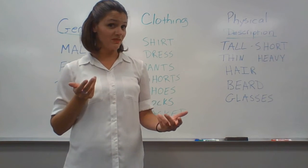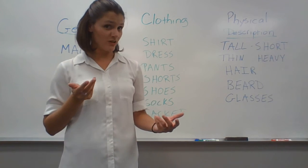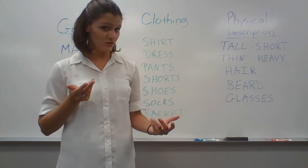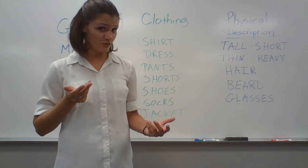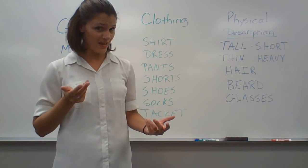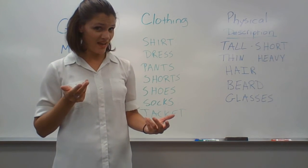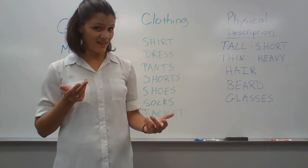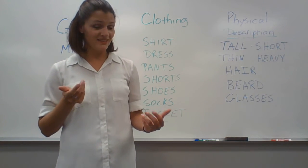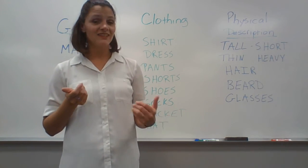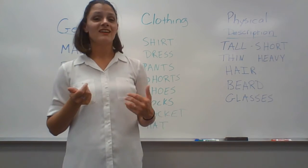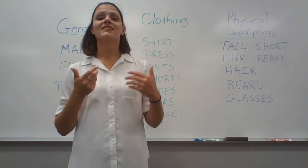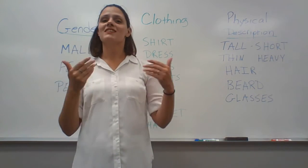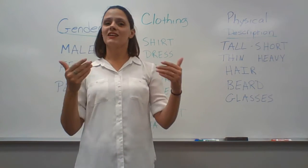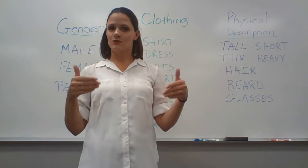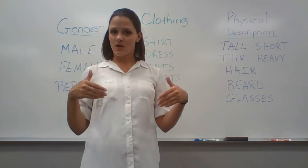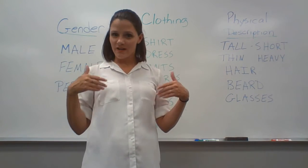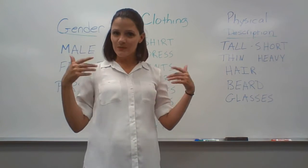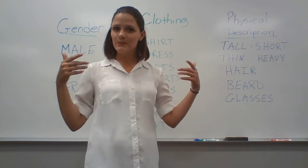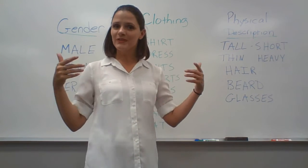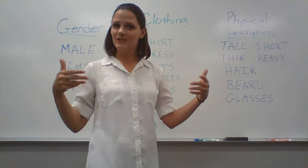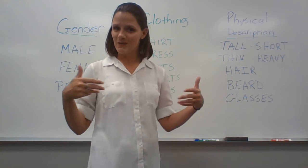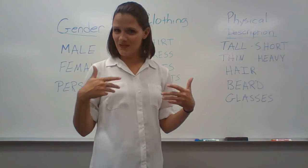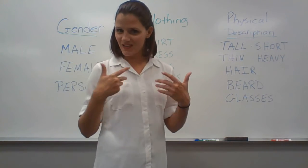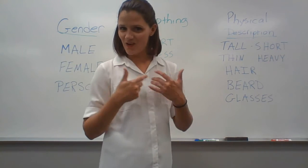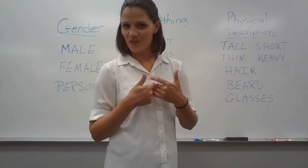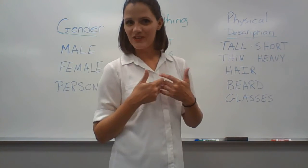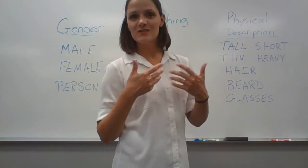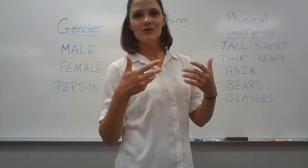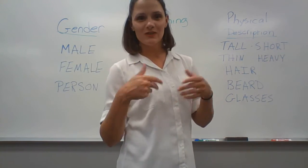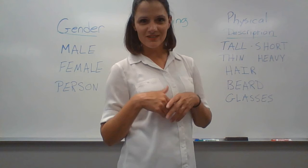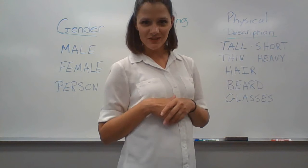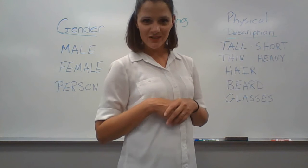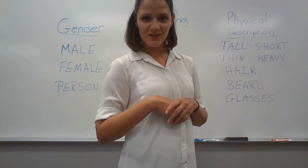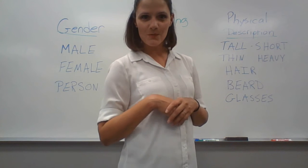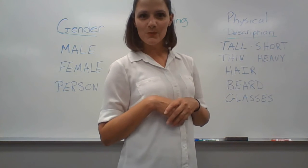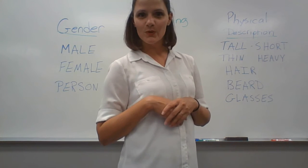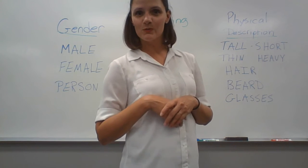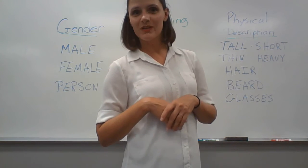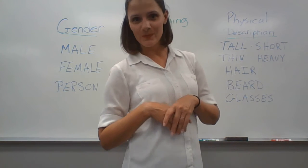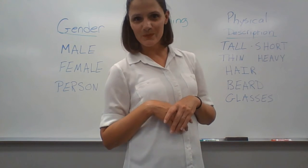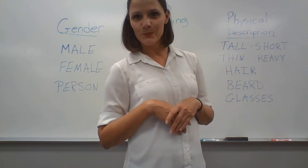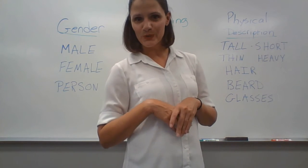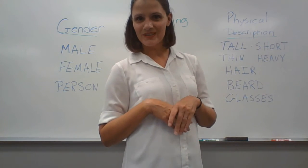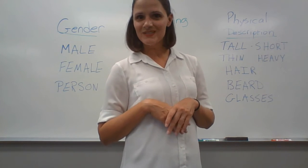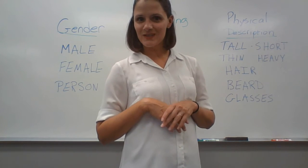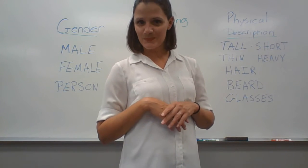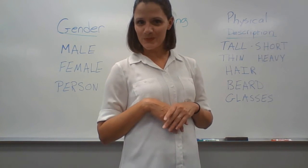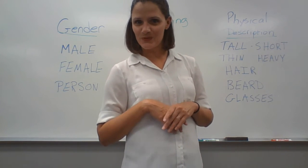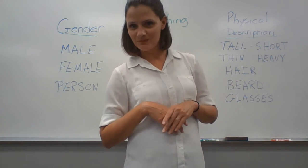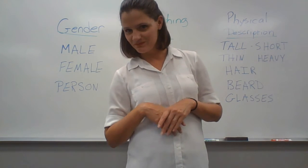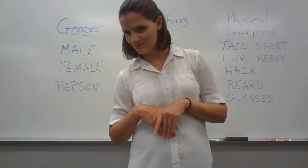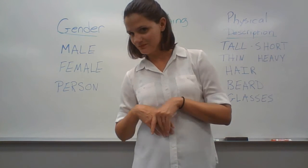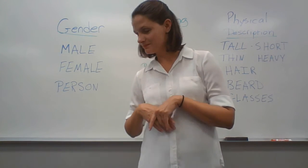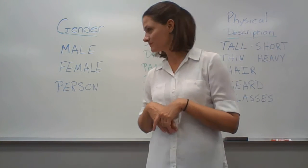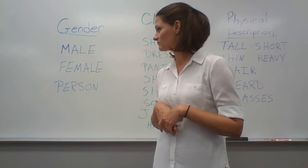Not too bad. Takes a while to build up getting all these, so let's look at a couple more. We'll keep them pretty simple.